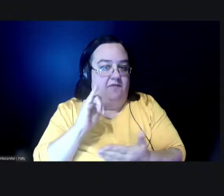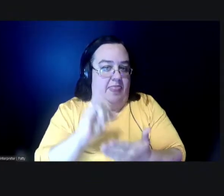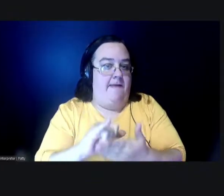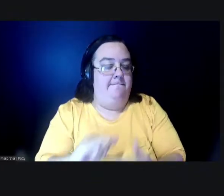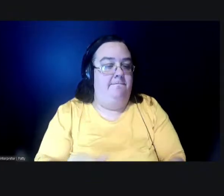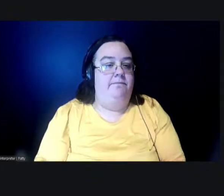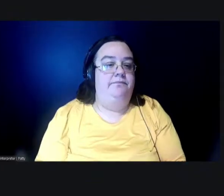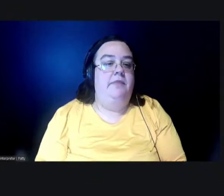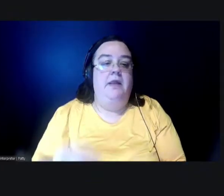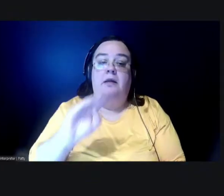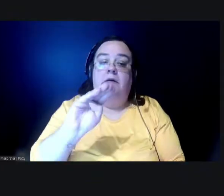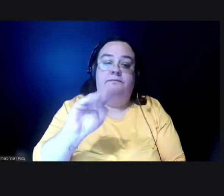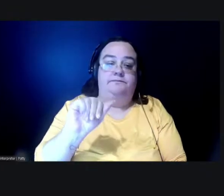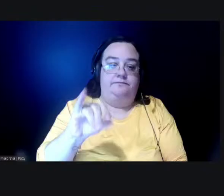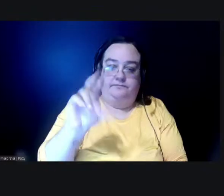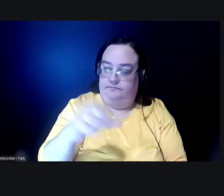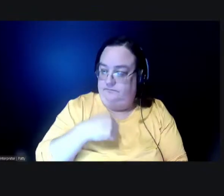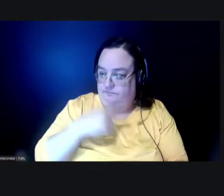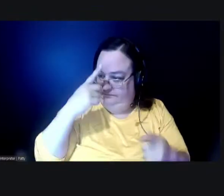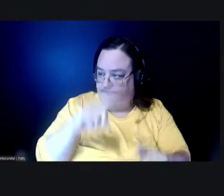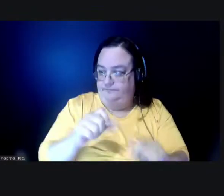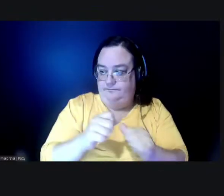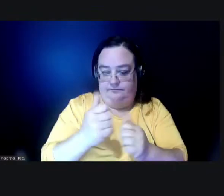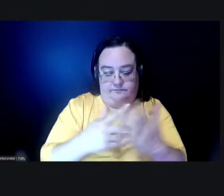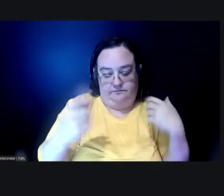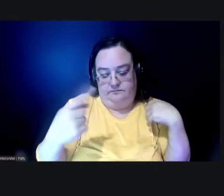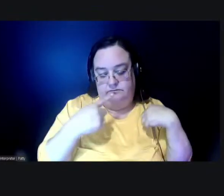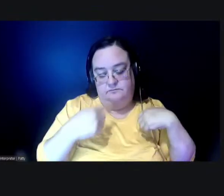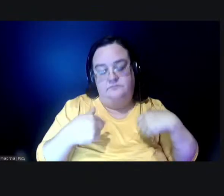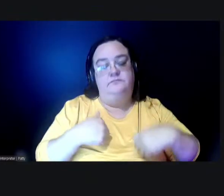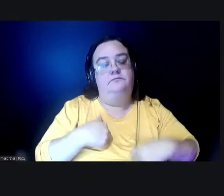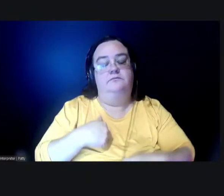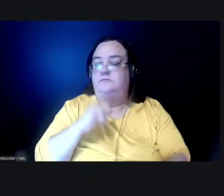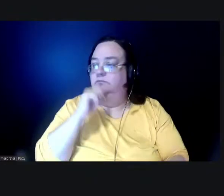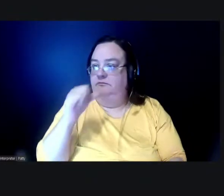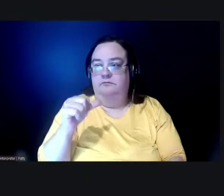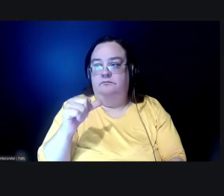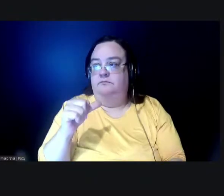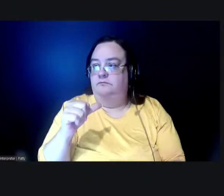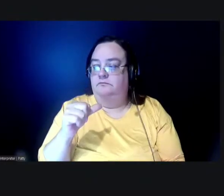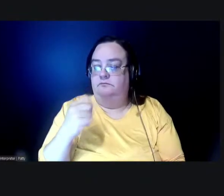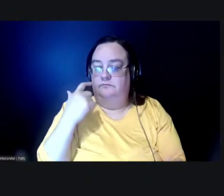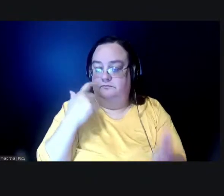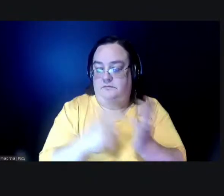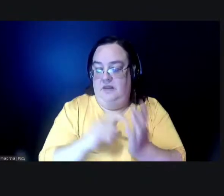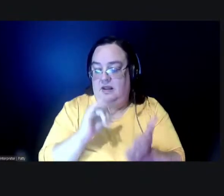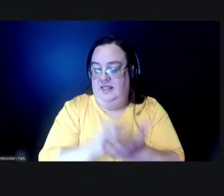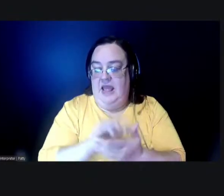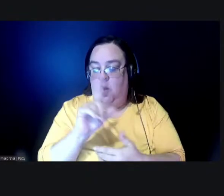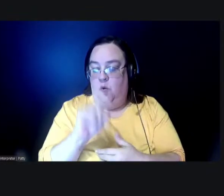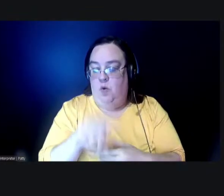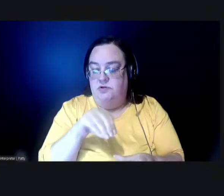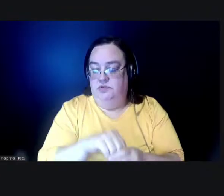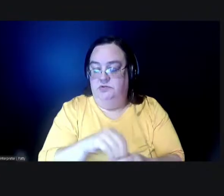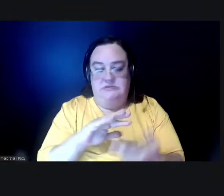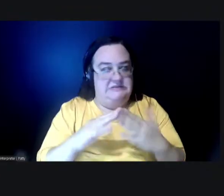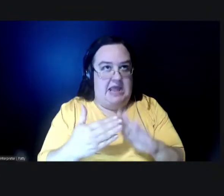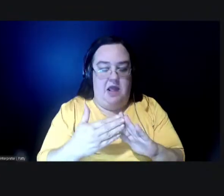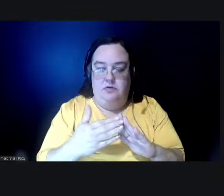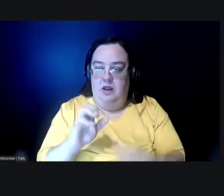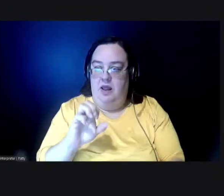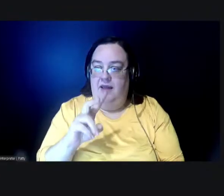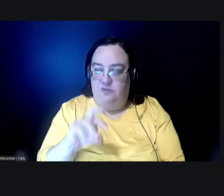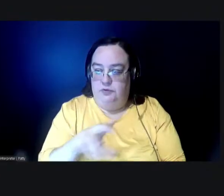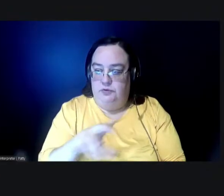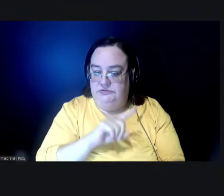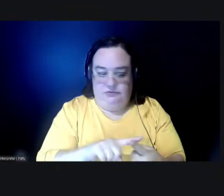Yeah, I would agree with everything you said. I had not encountered this question in the town ever until 3 or